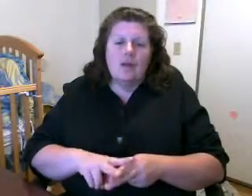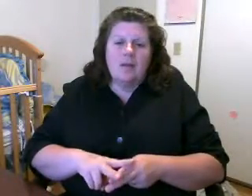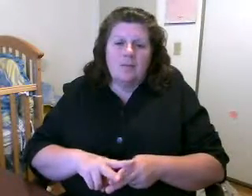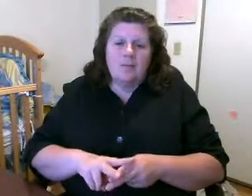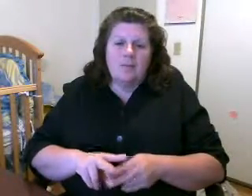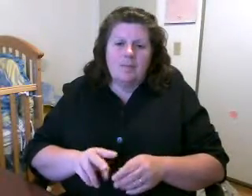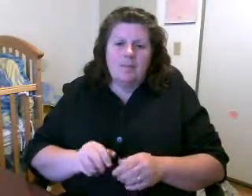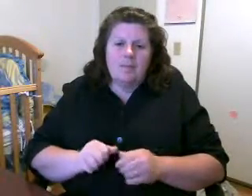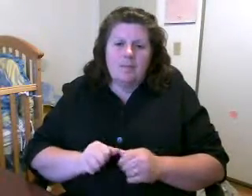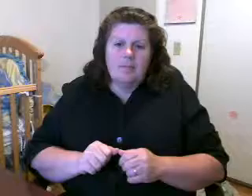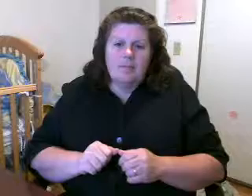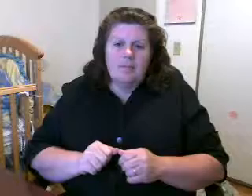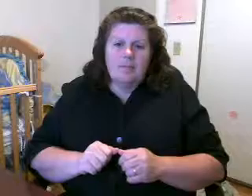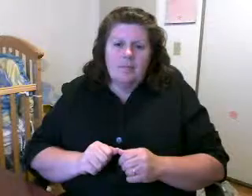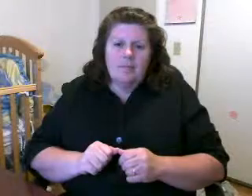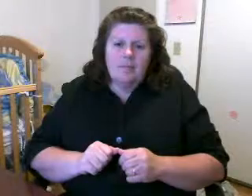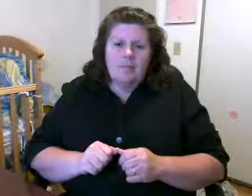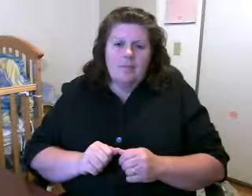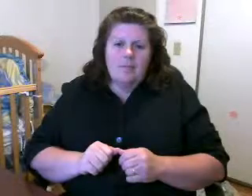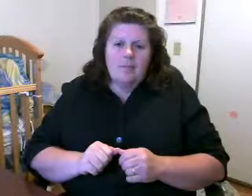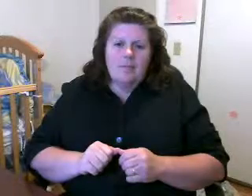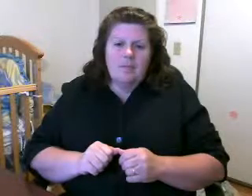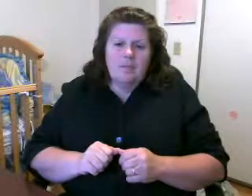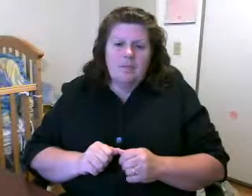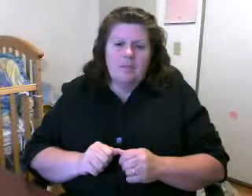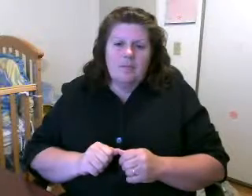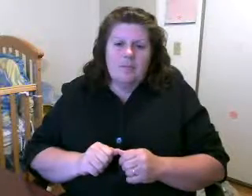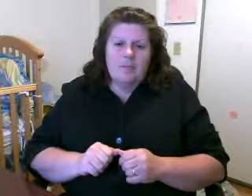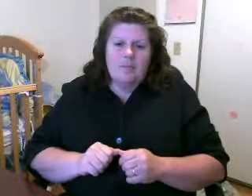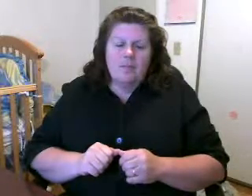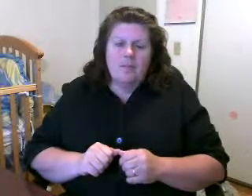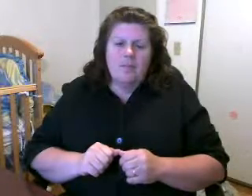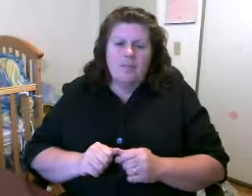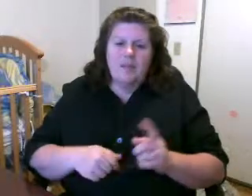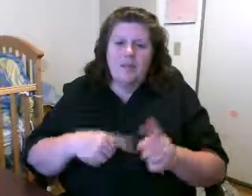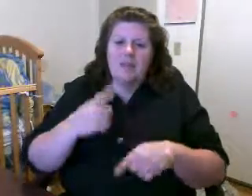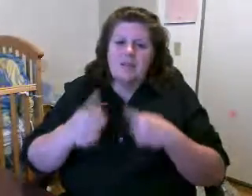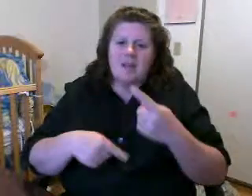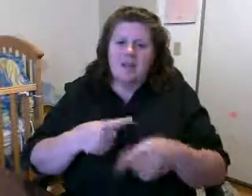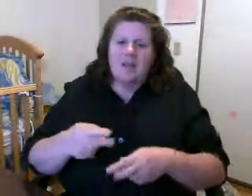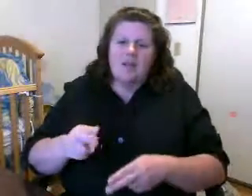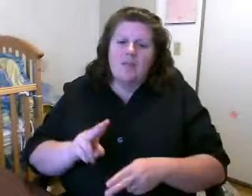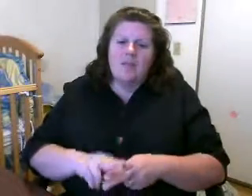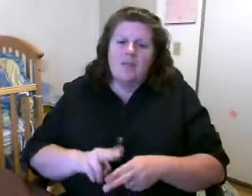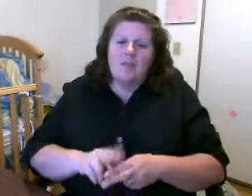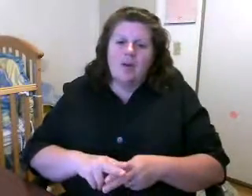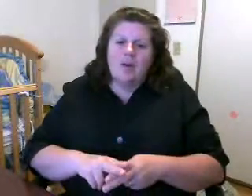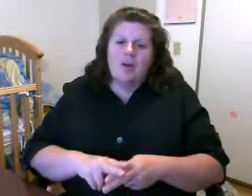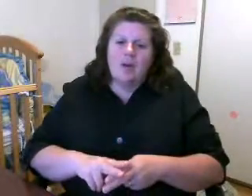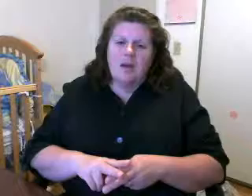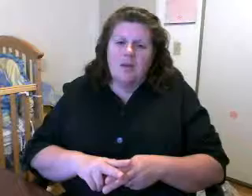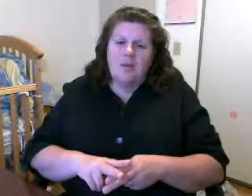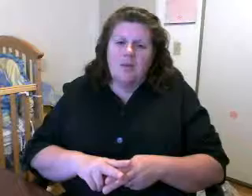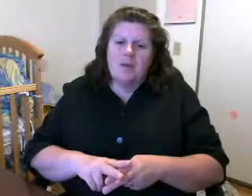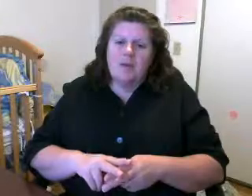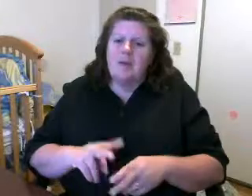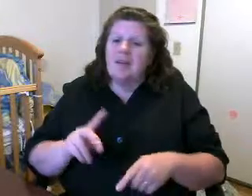during the interpreting task, including sign vocabulary, choice and sign modification to show variation in meaning